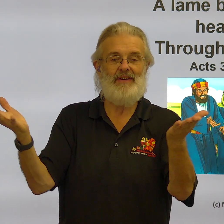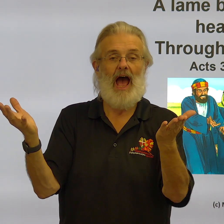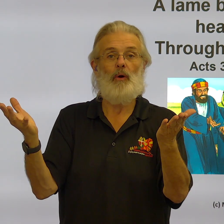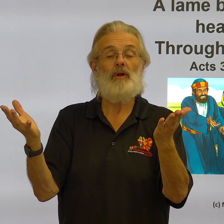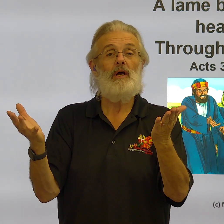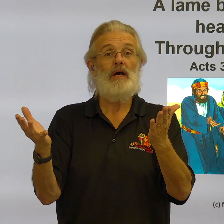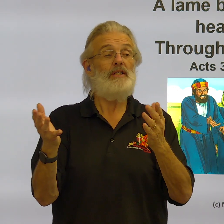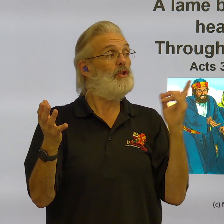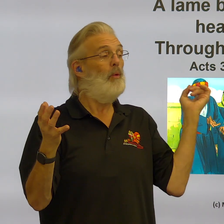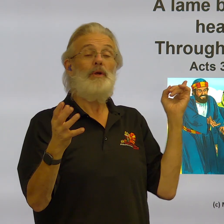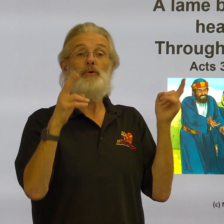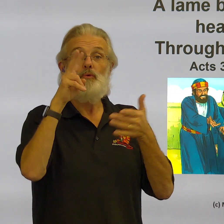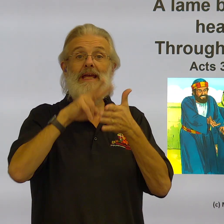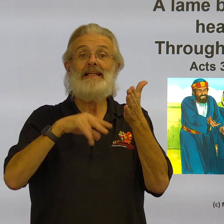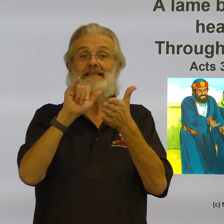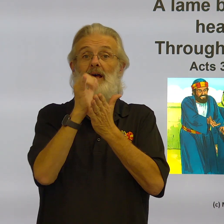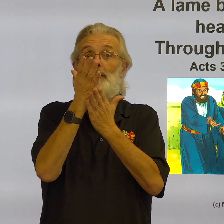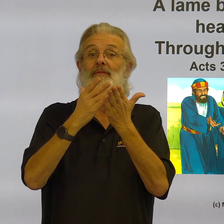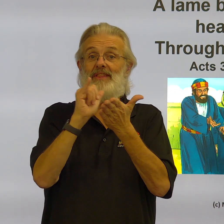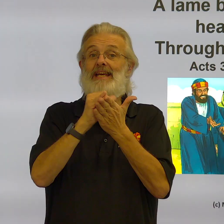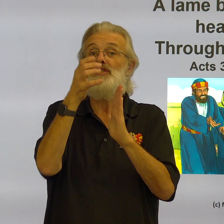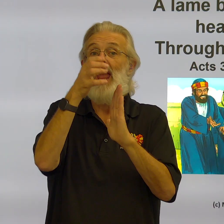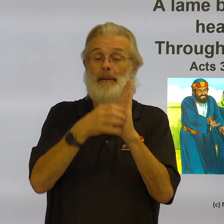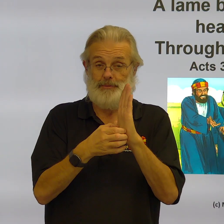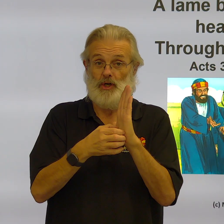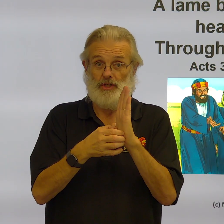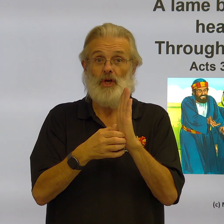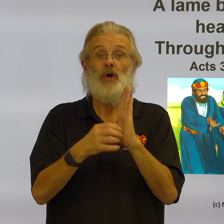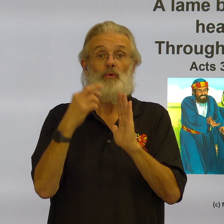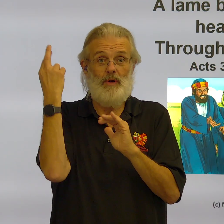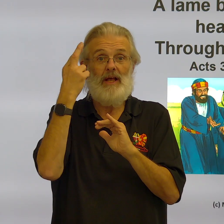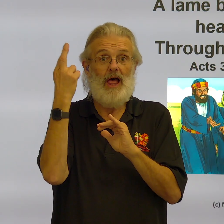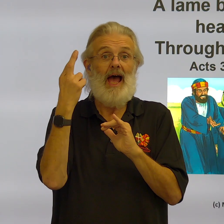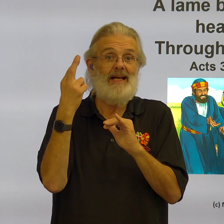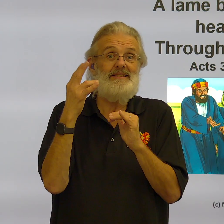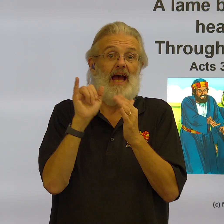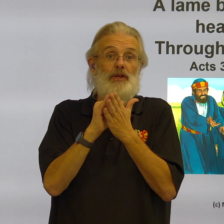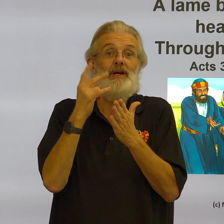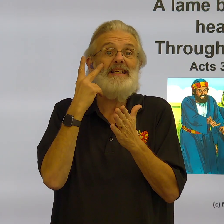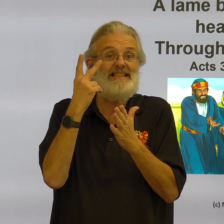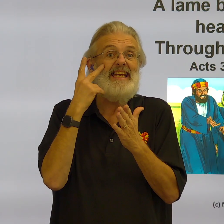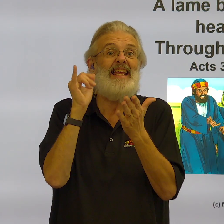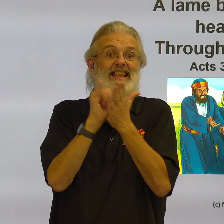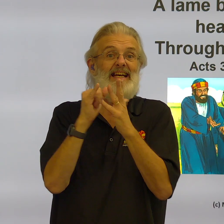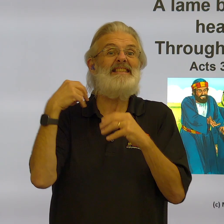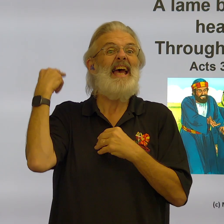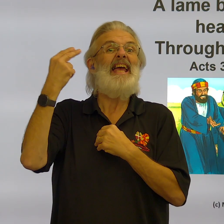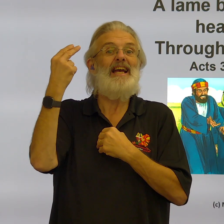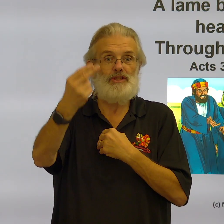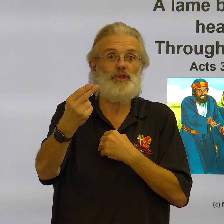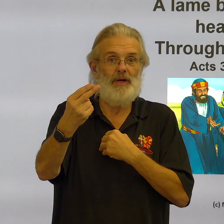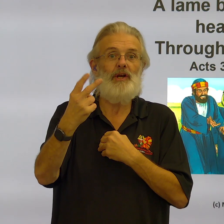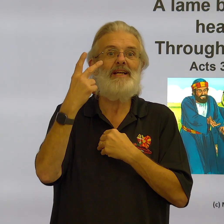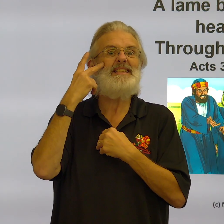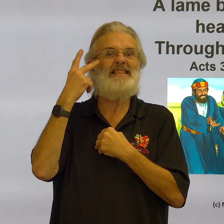out. And so when you read some of these chapters, realize that you're going to see this history, you're going to see